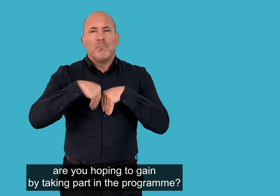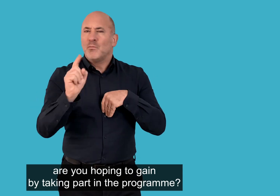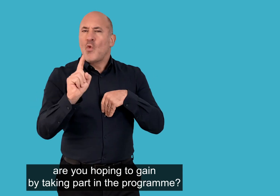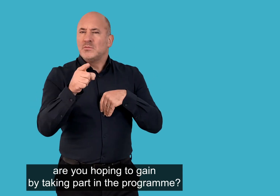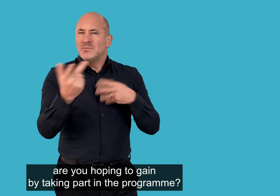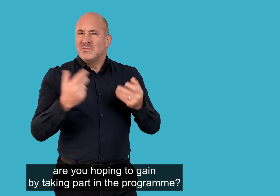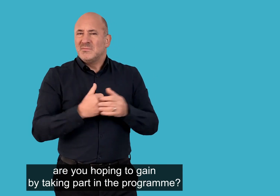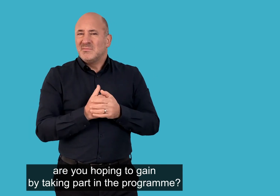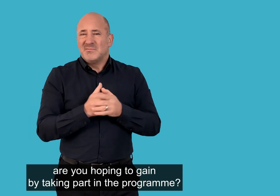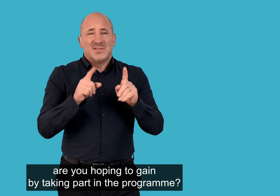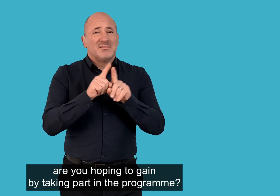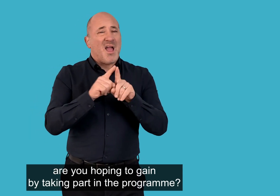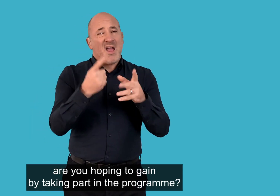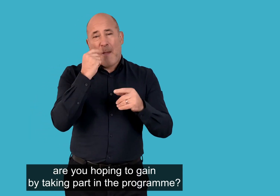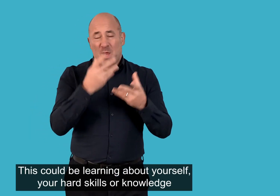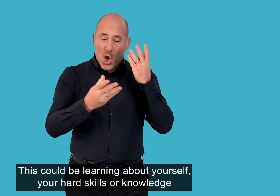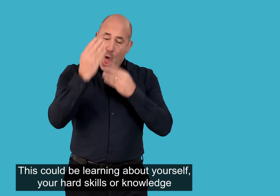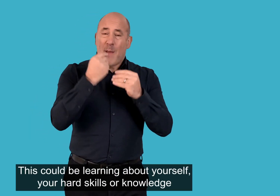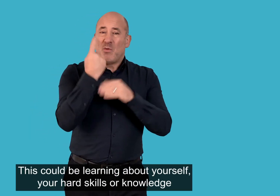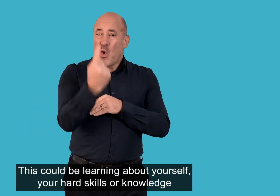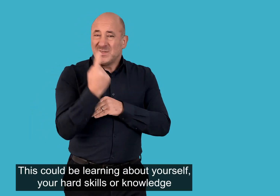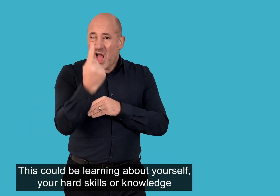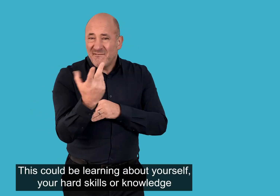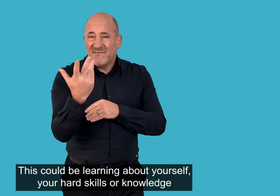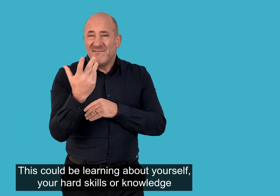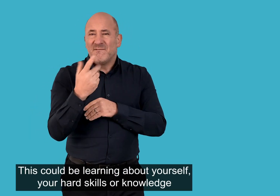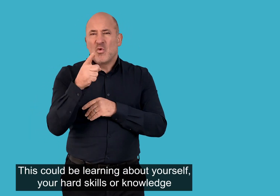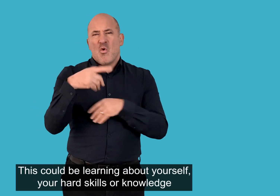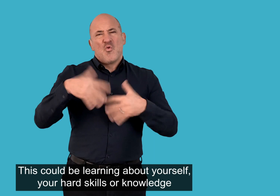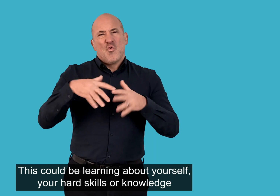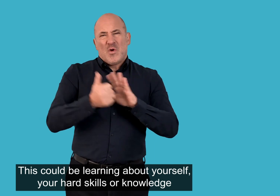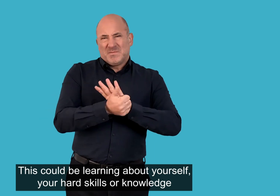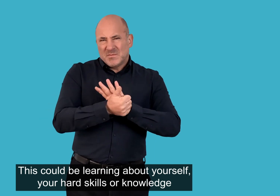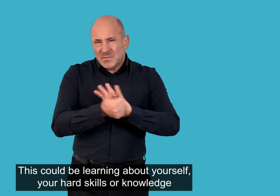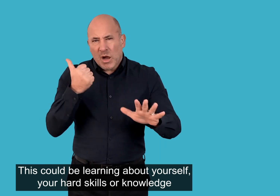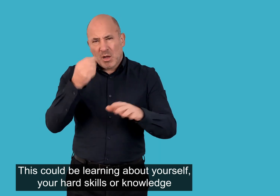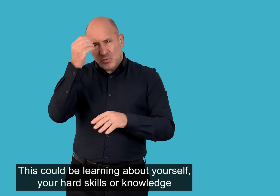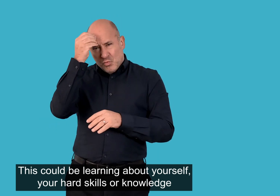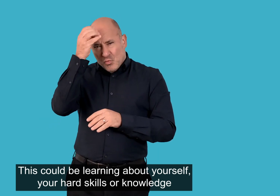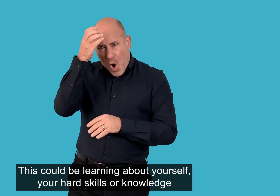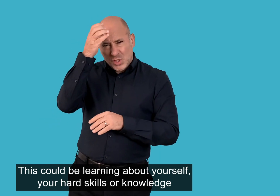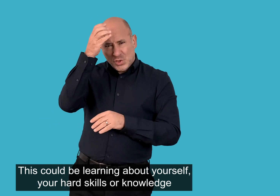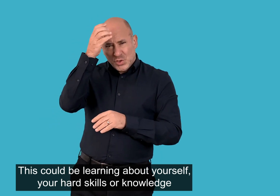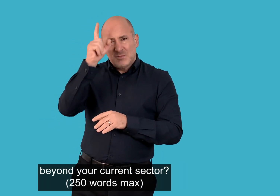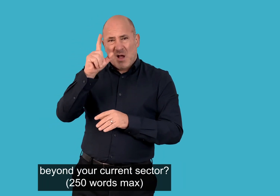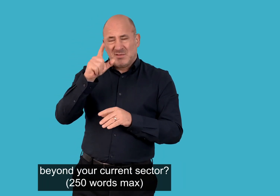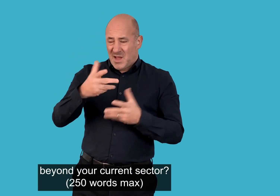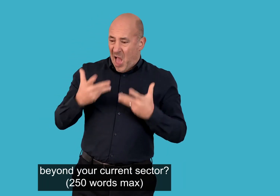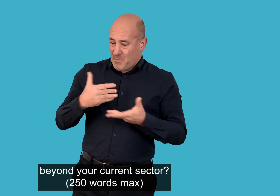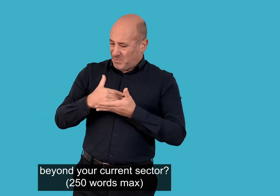are you hoping to gain by taking part in the programme? This could be learning about yourself, your hard skills or knowledge